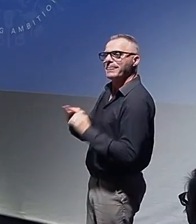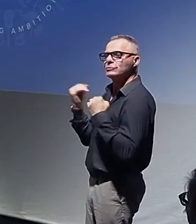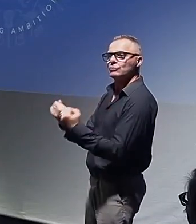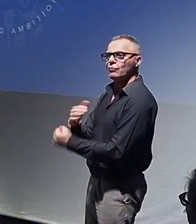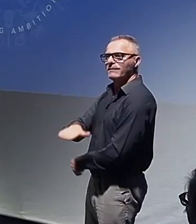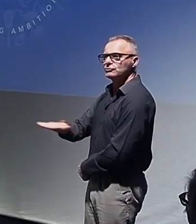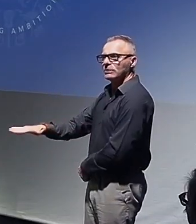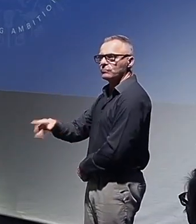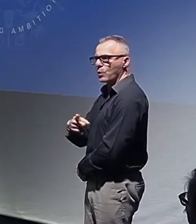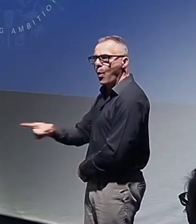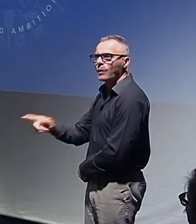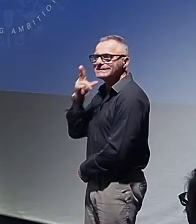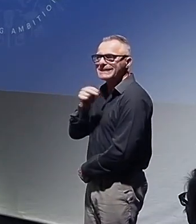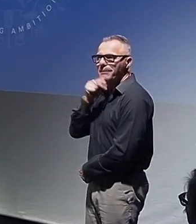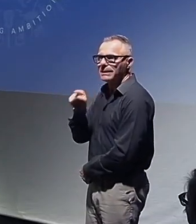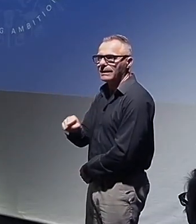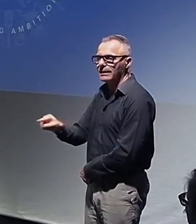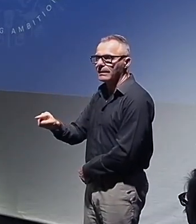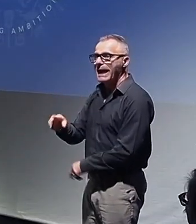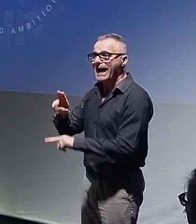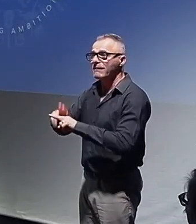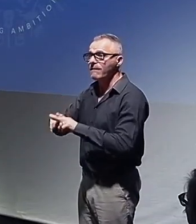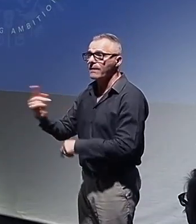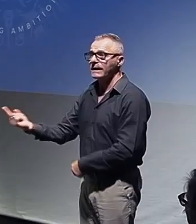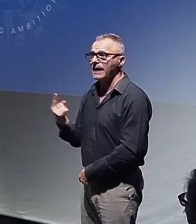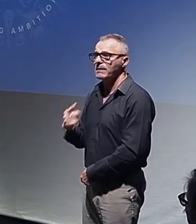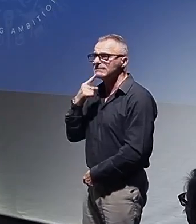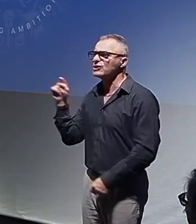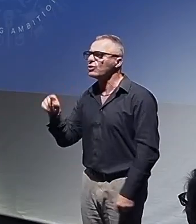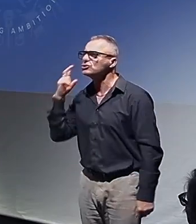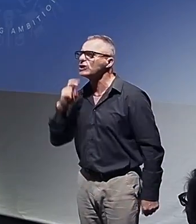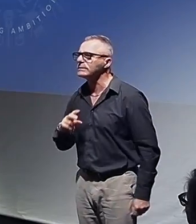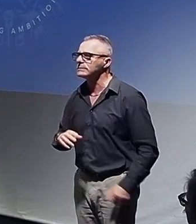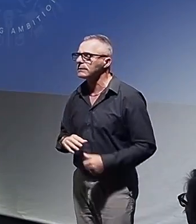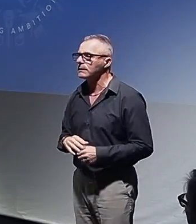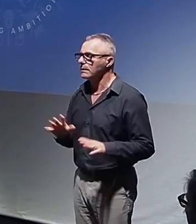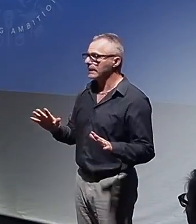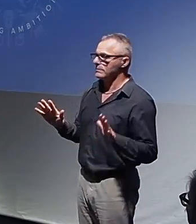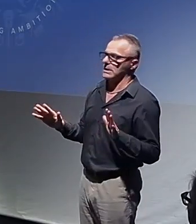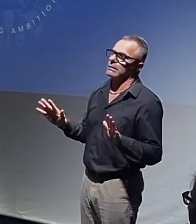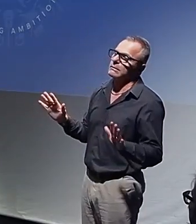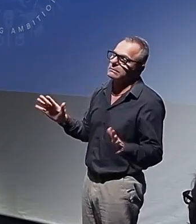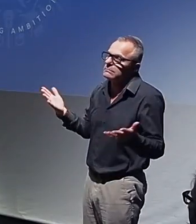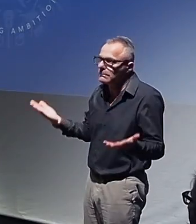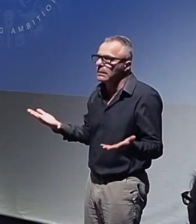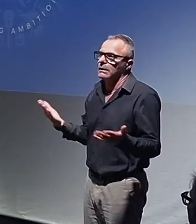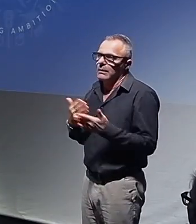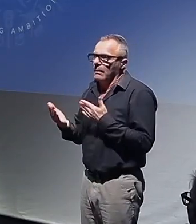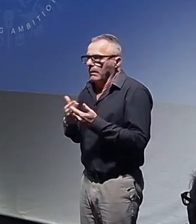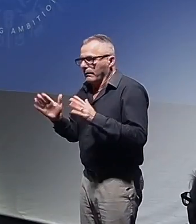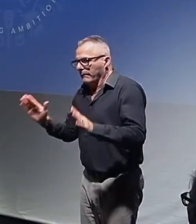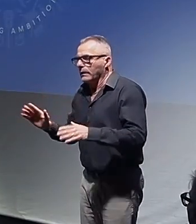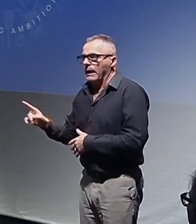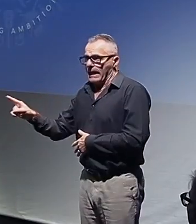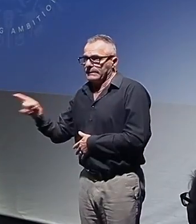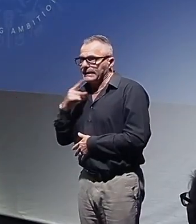stammer, and a dad comes up to him and goes, "You're a shit." And he like, all right, okay, Tory voter. And he